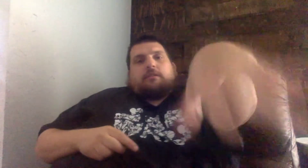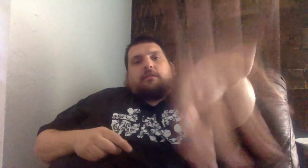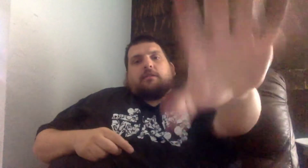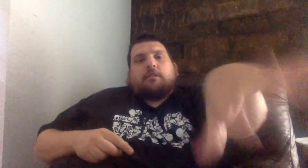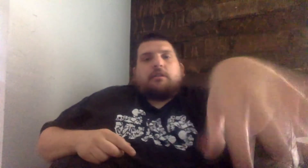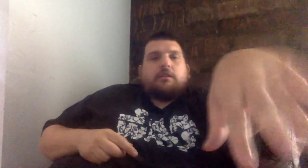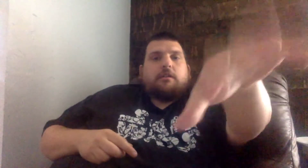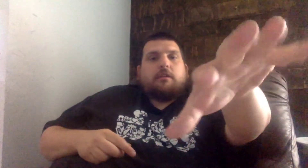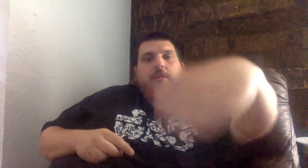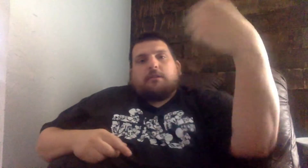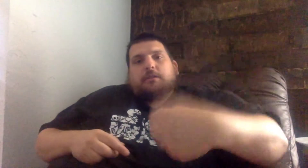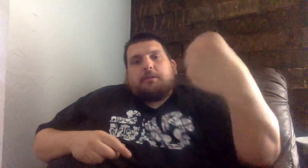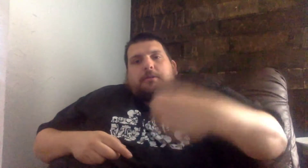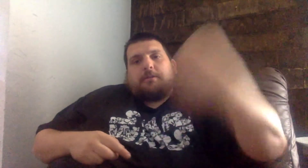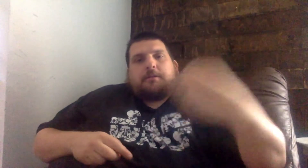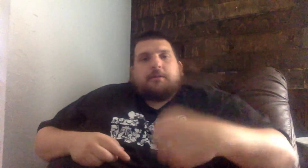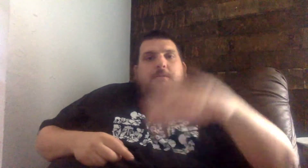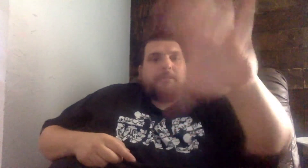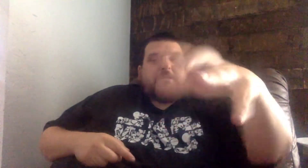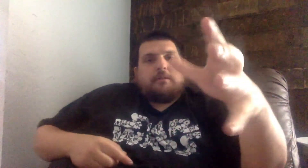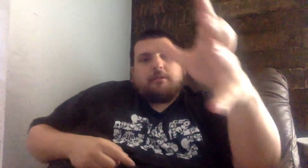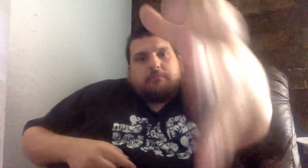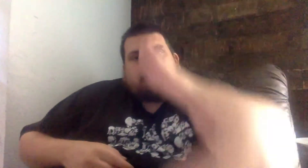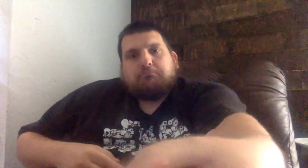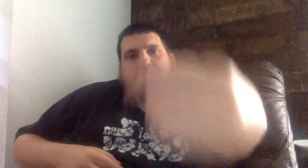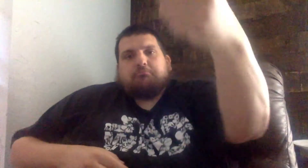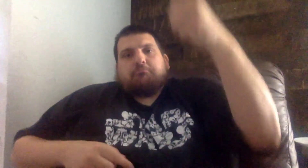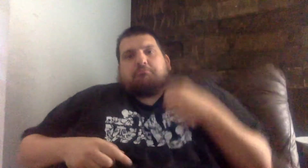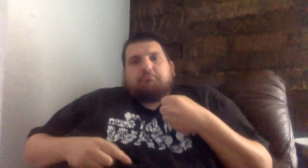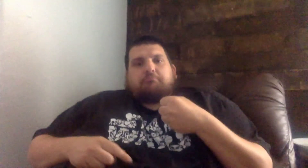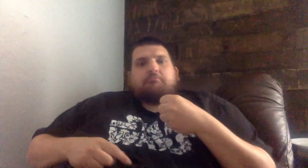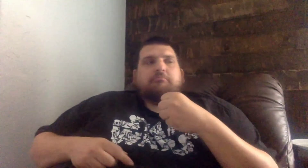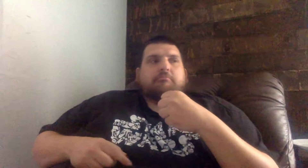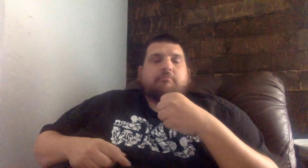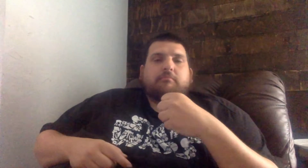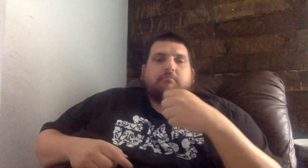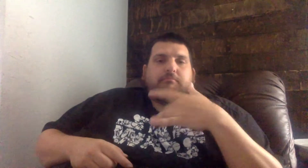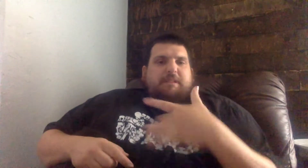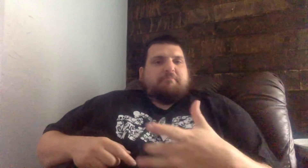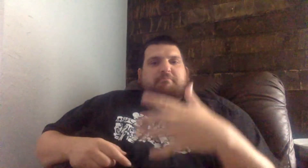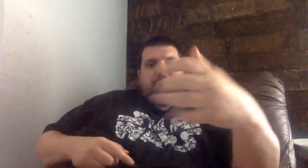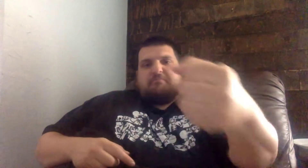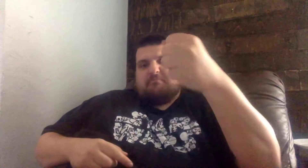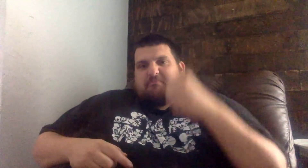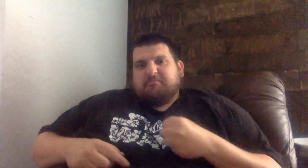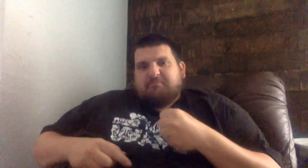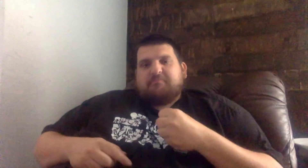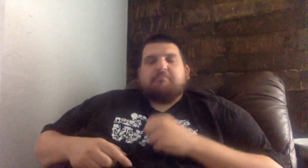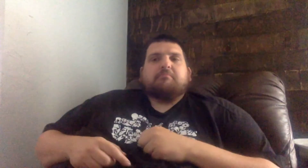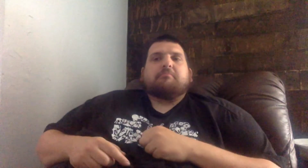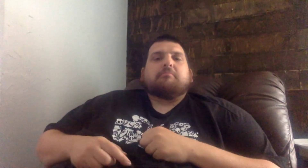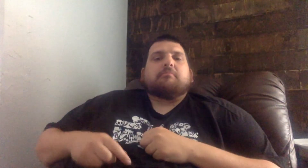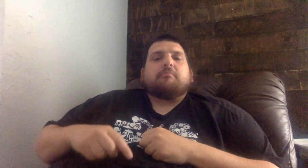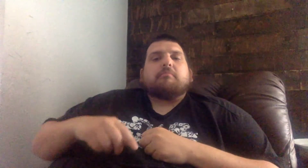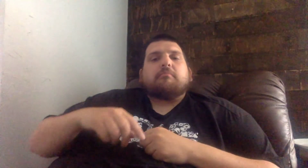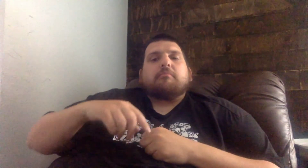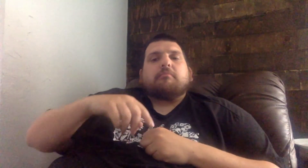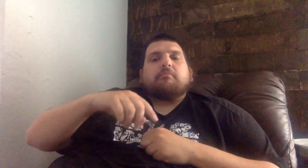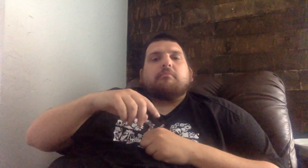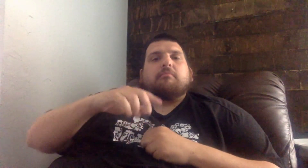Deaf tap the table, pound on the table, grab it for themselves. That's the tendency is